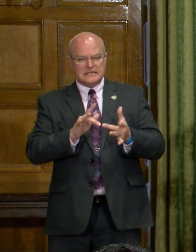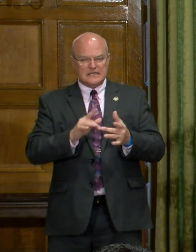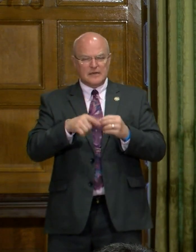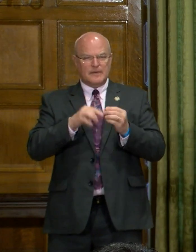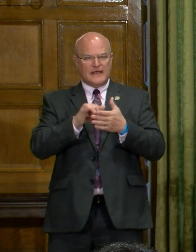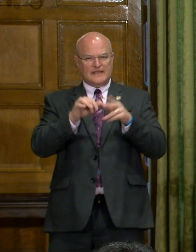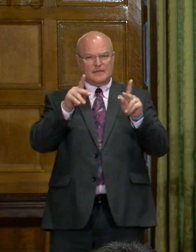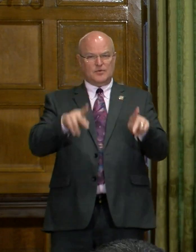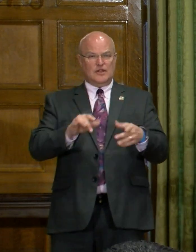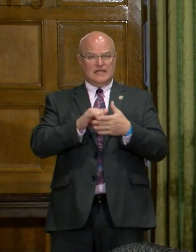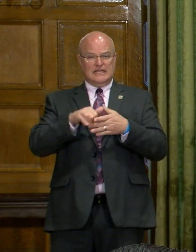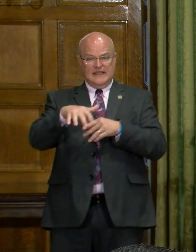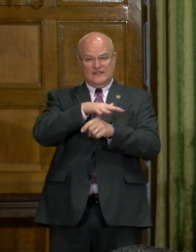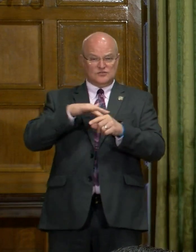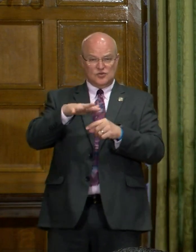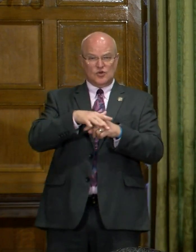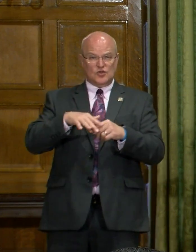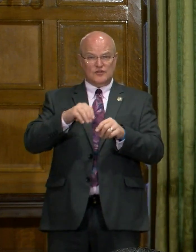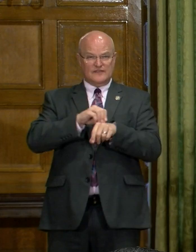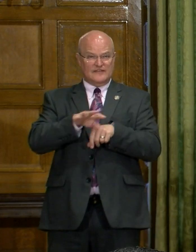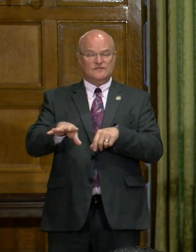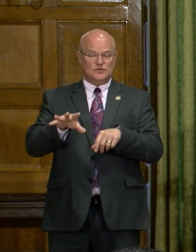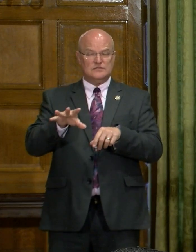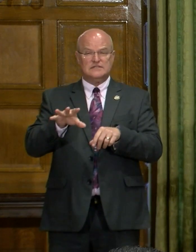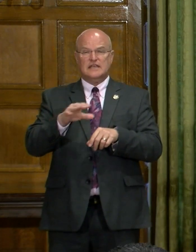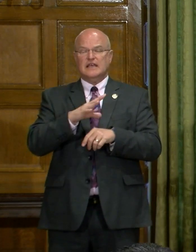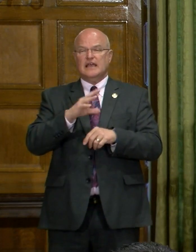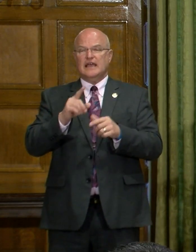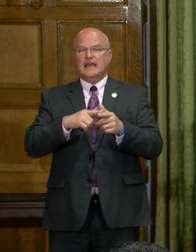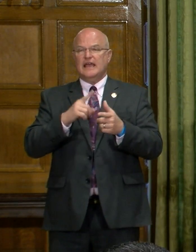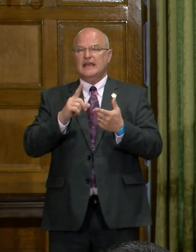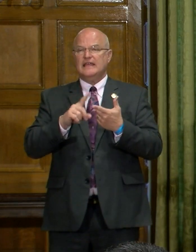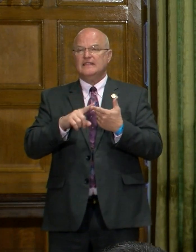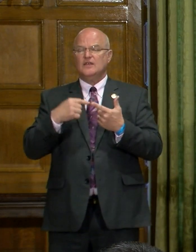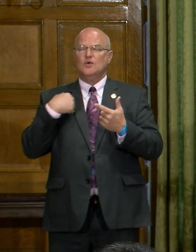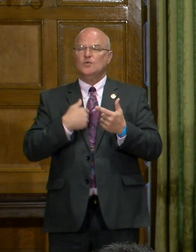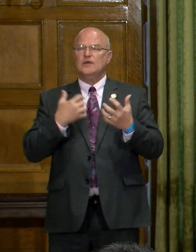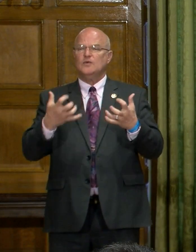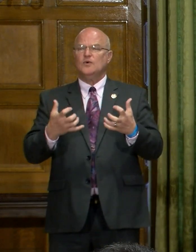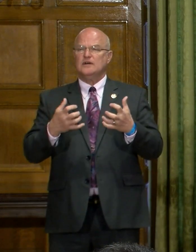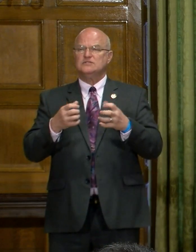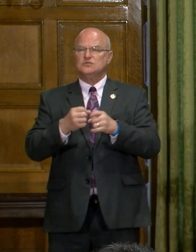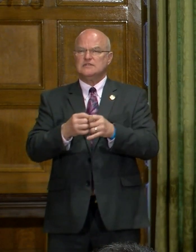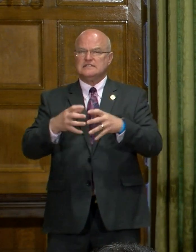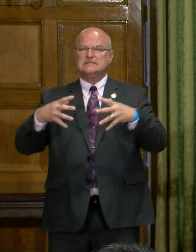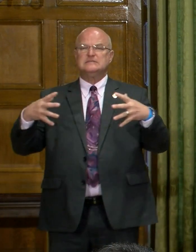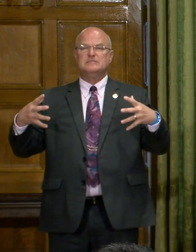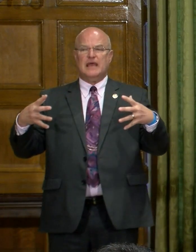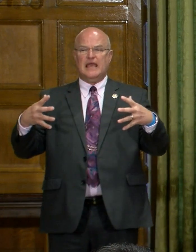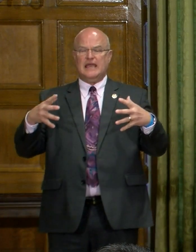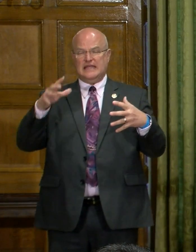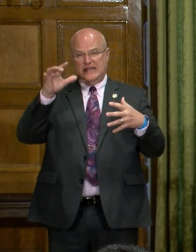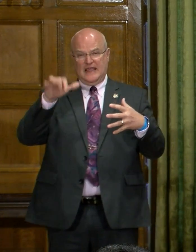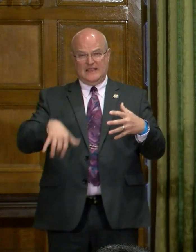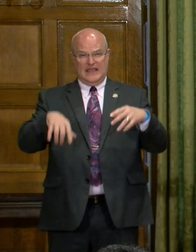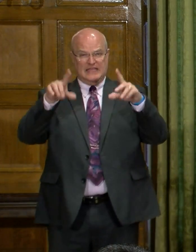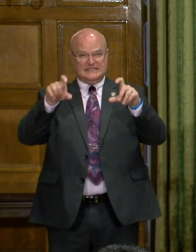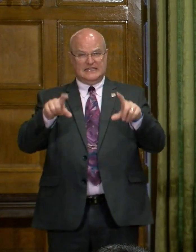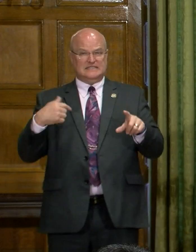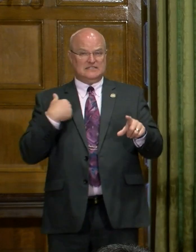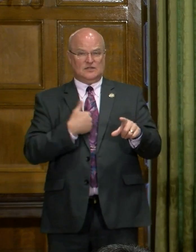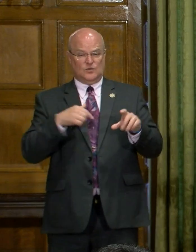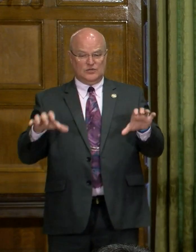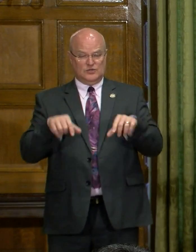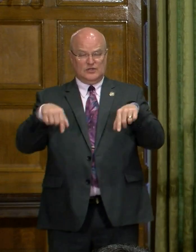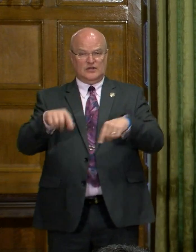desperately test that's been in their circle of influence. And we want to be able to expand that testing that we do